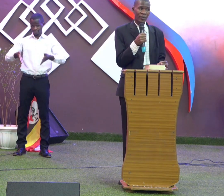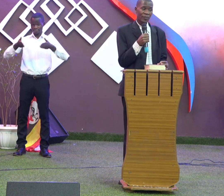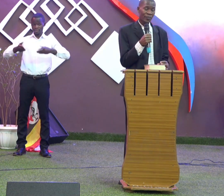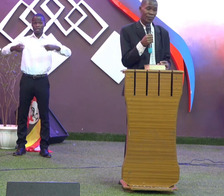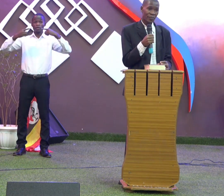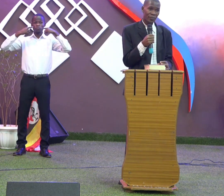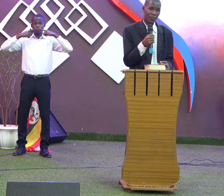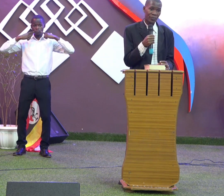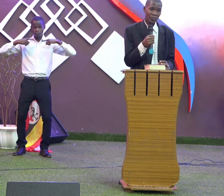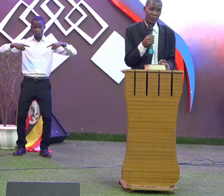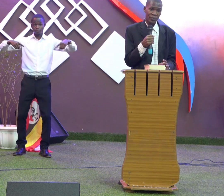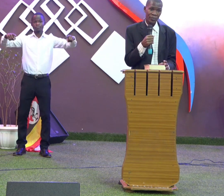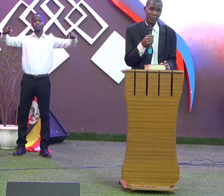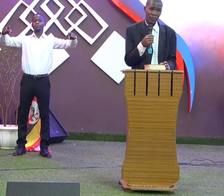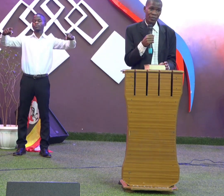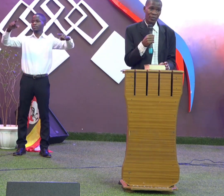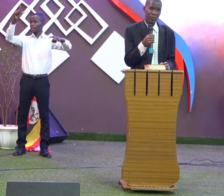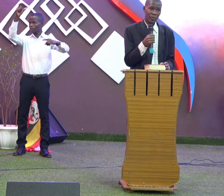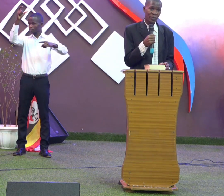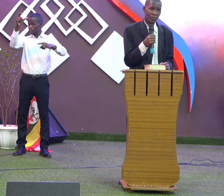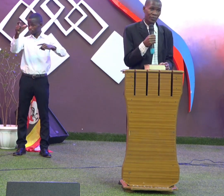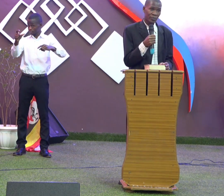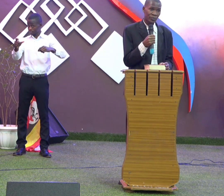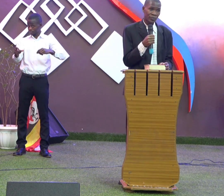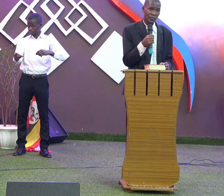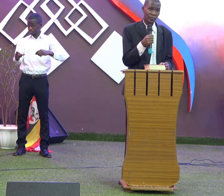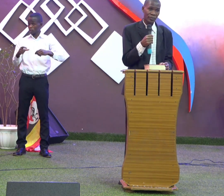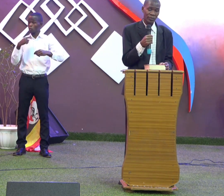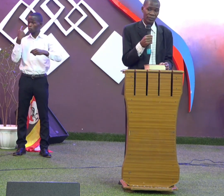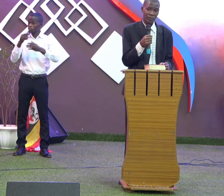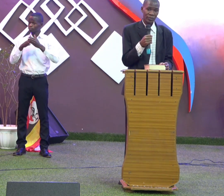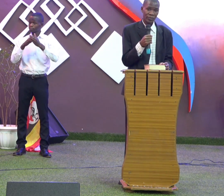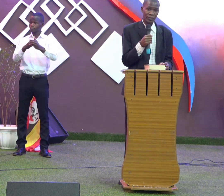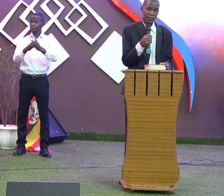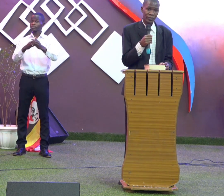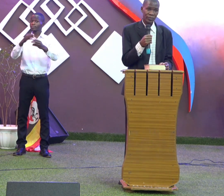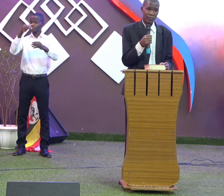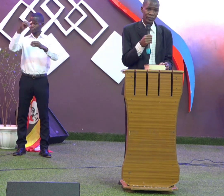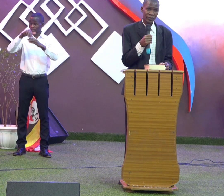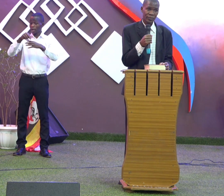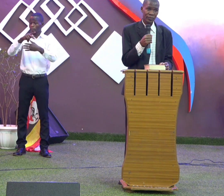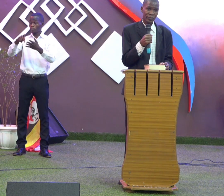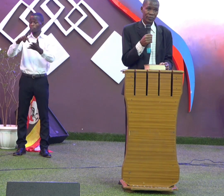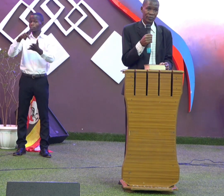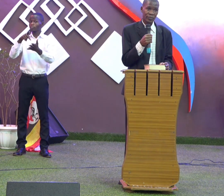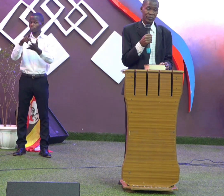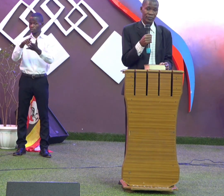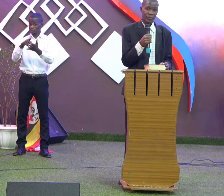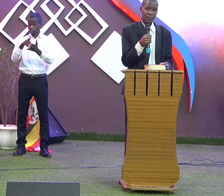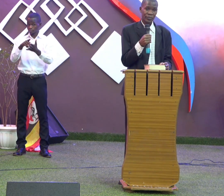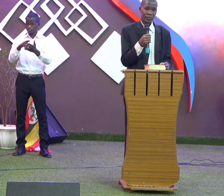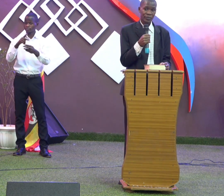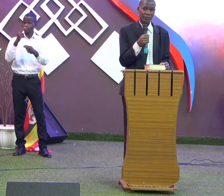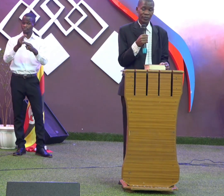agenda okudda mu kifo oli abadde bishop naye ono ajja pastor agenda okusumba ekkanisa ye kasubi